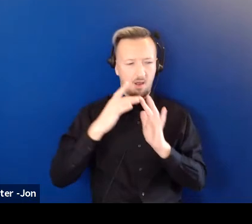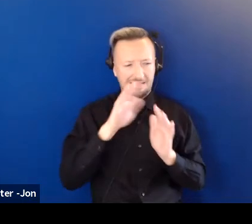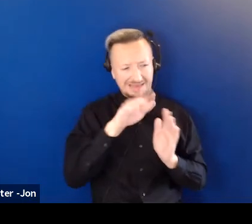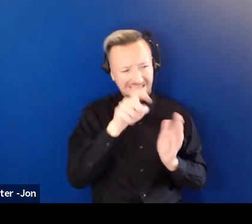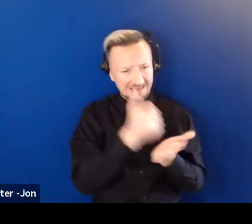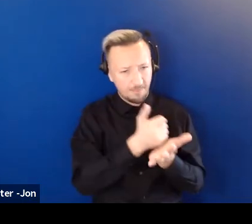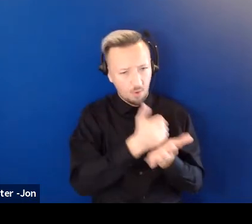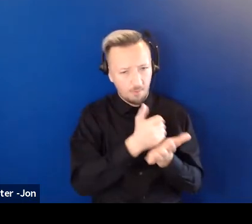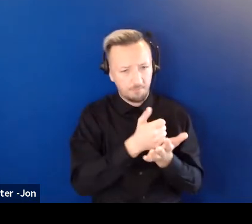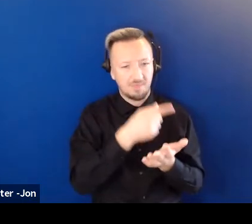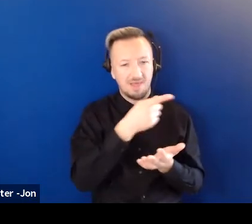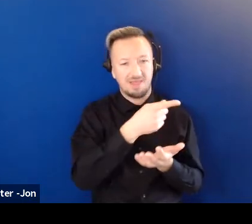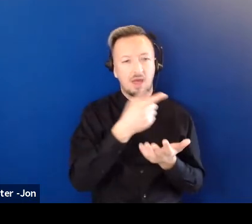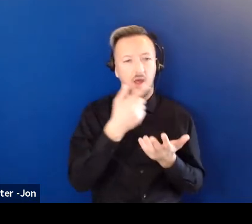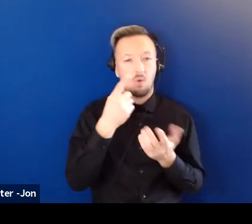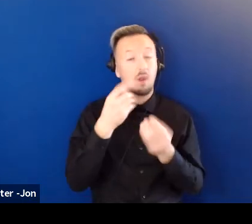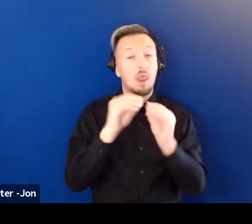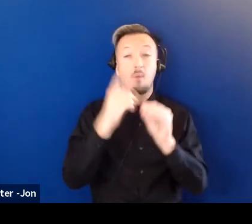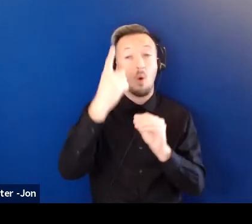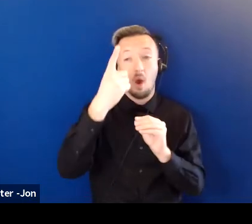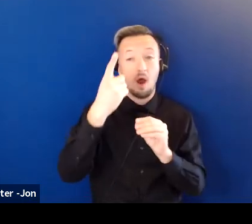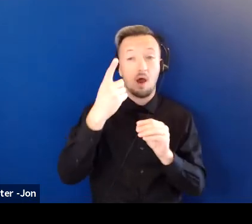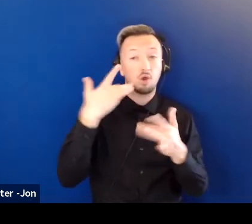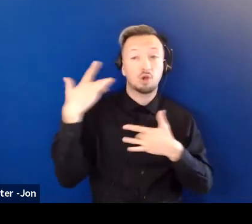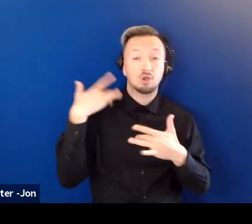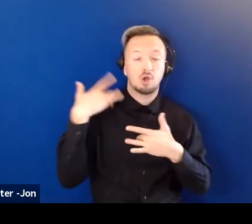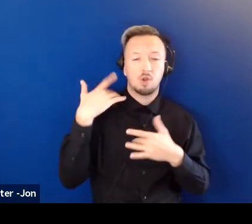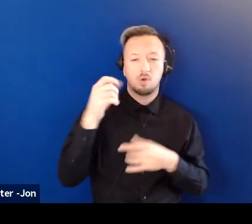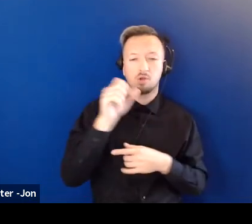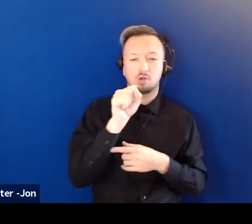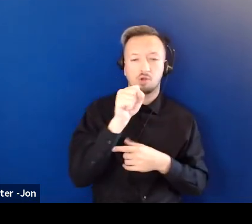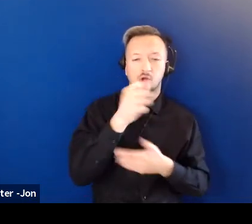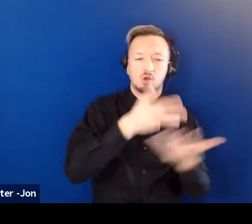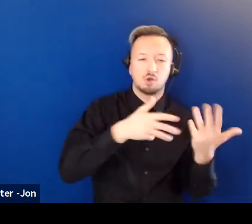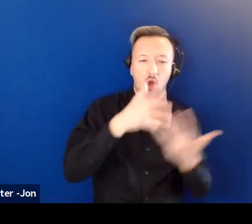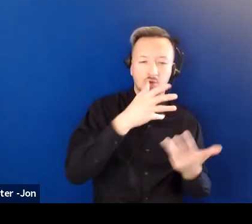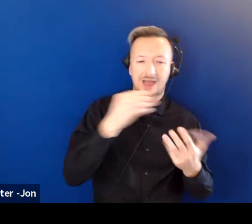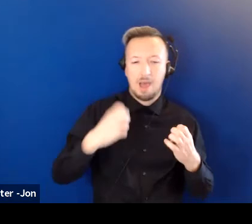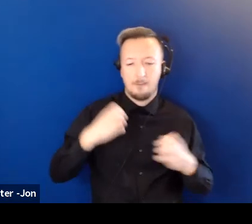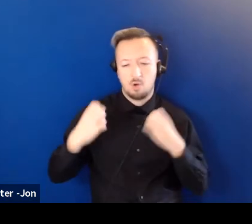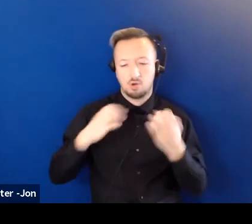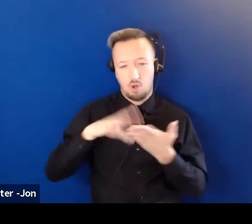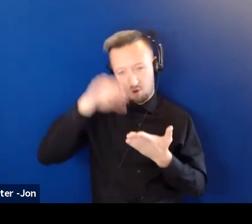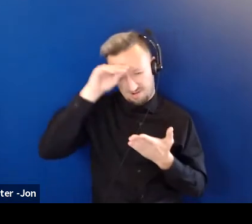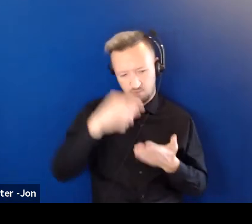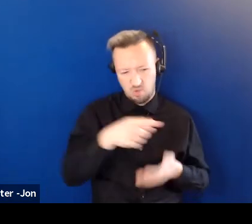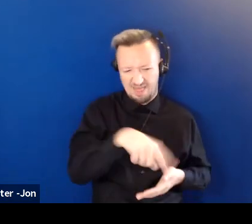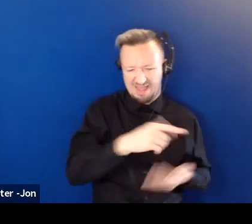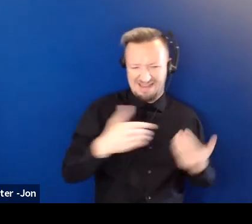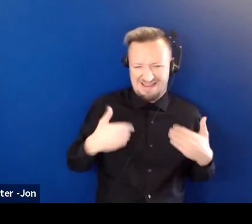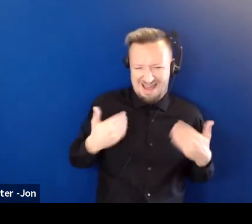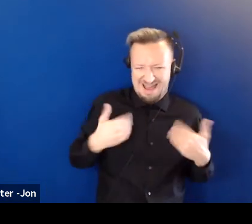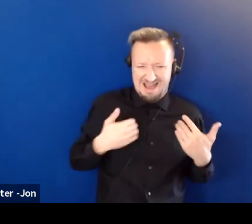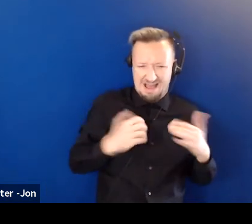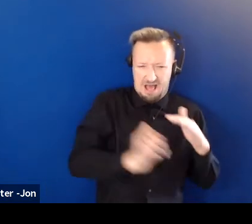was social emotional learning, and especially for our younger students. And so they kind of threw out, would you be up for